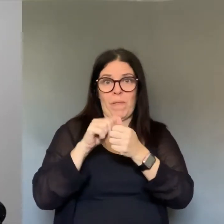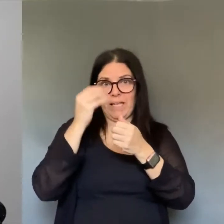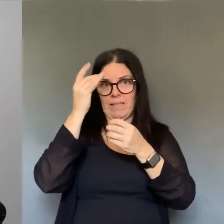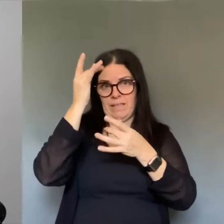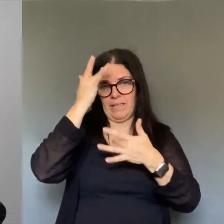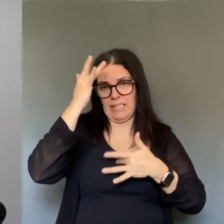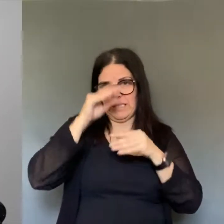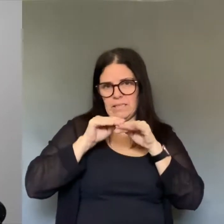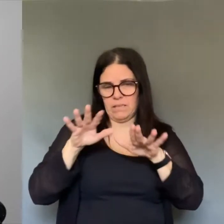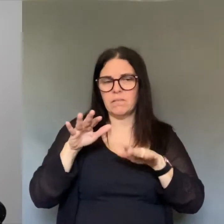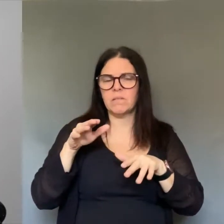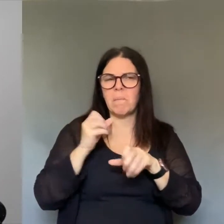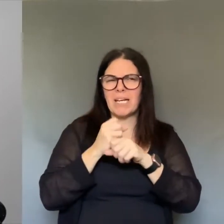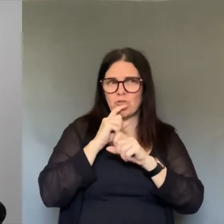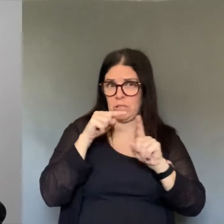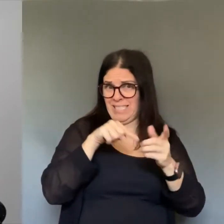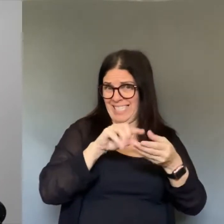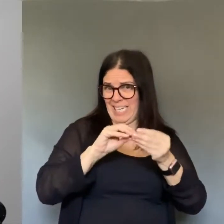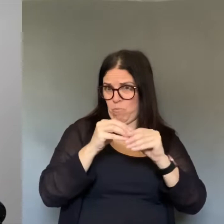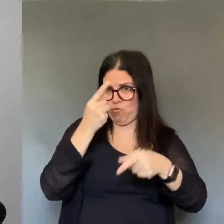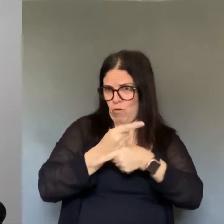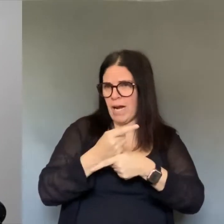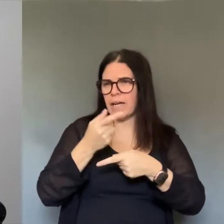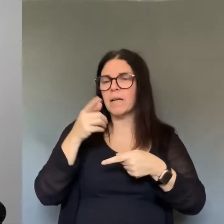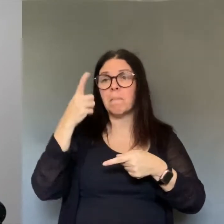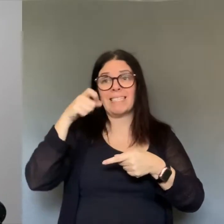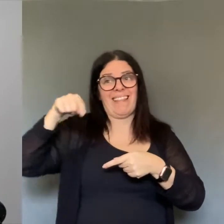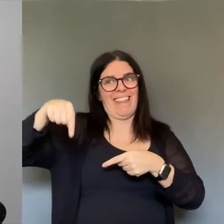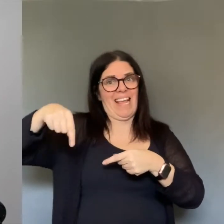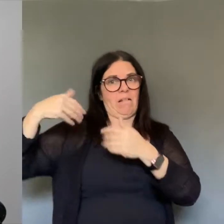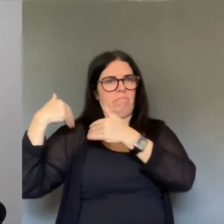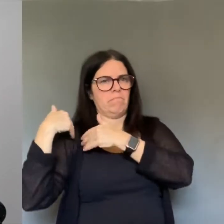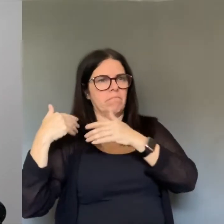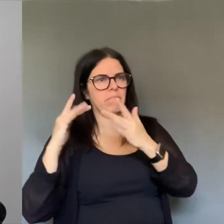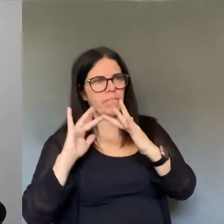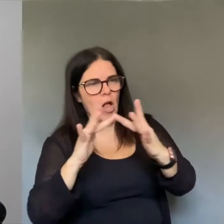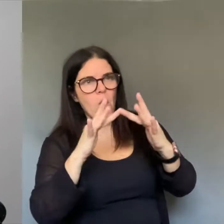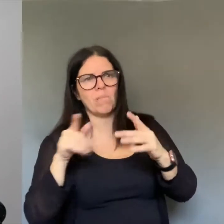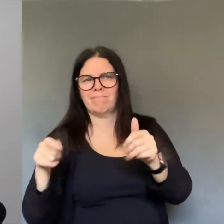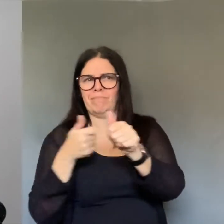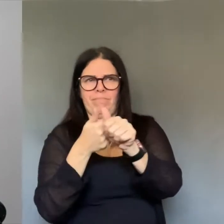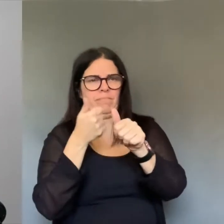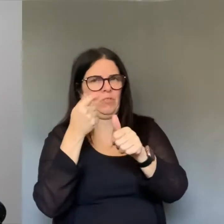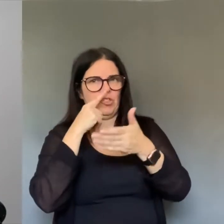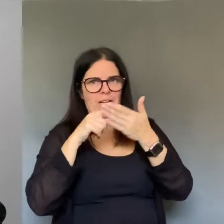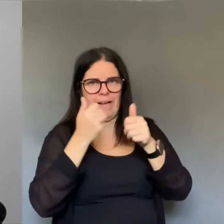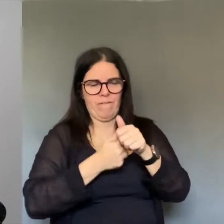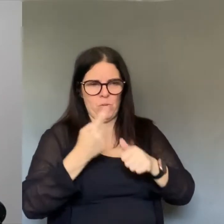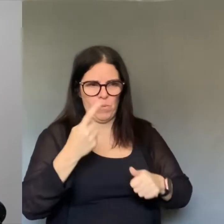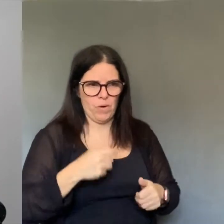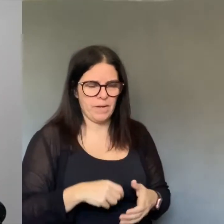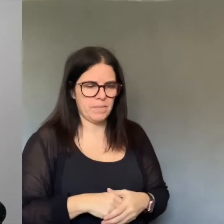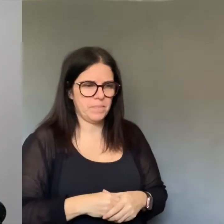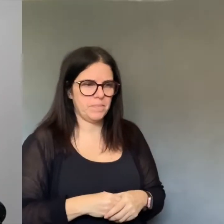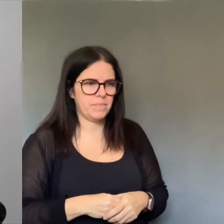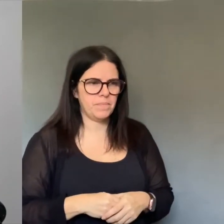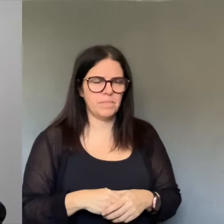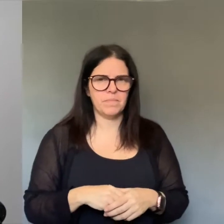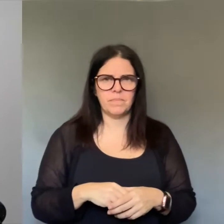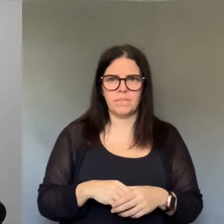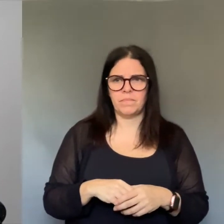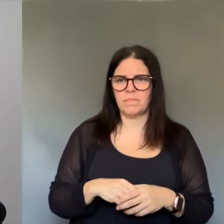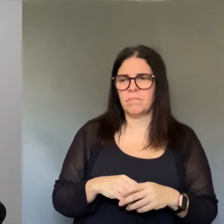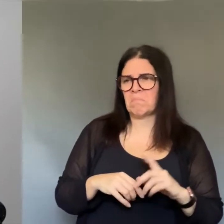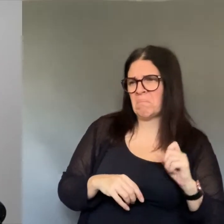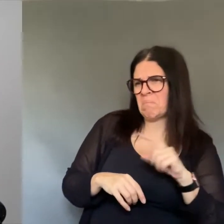we'll double check with our epidemiologist to make sure that number is accurate, because we are working with every individual